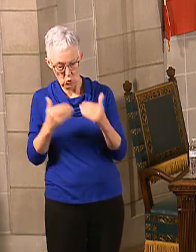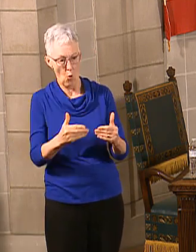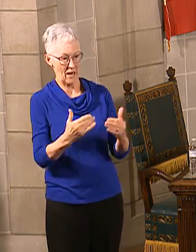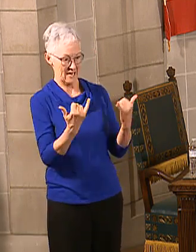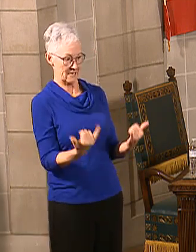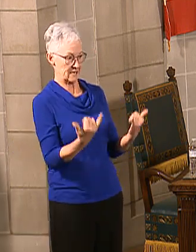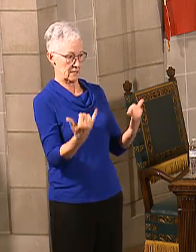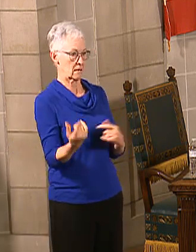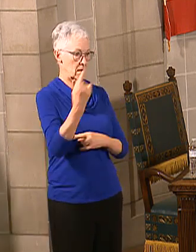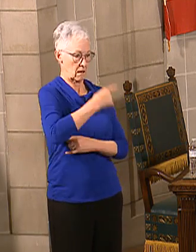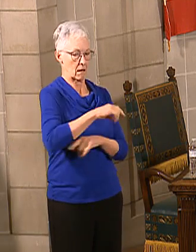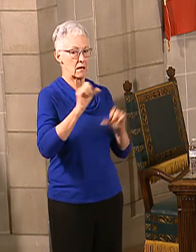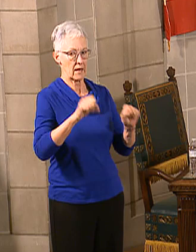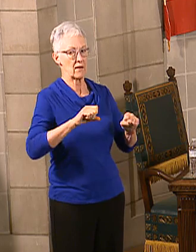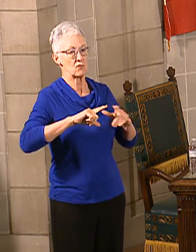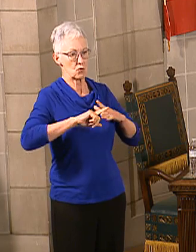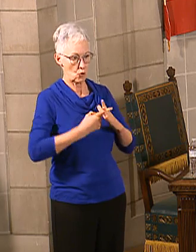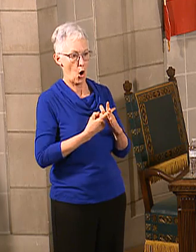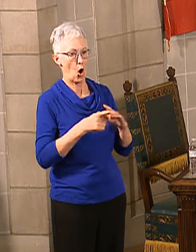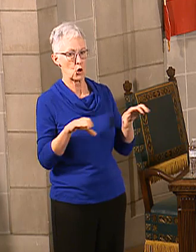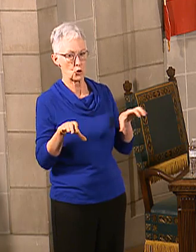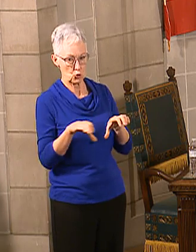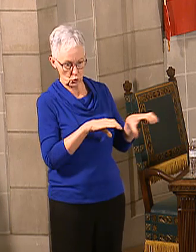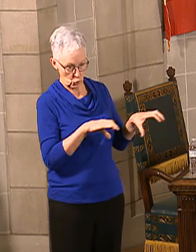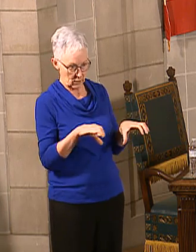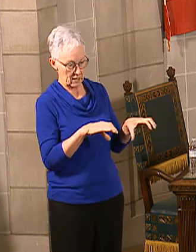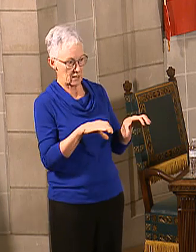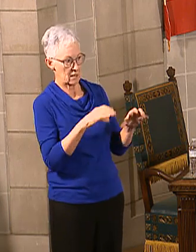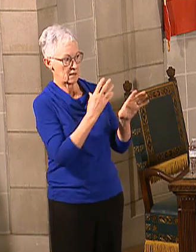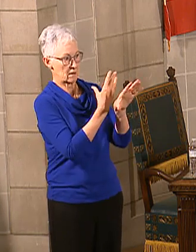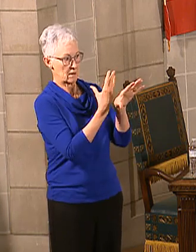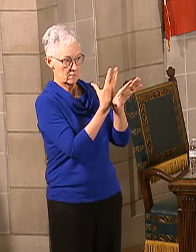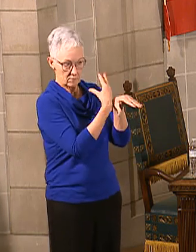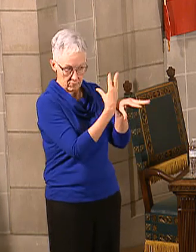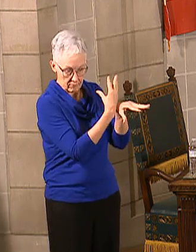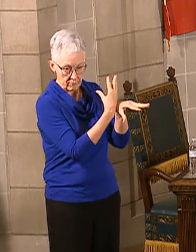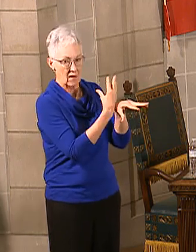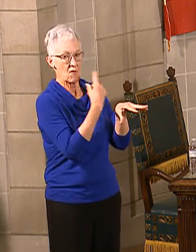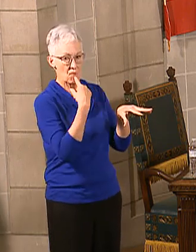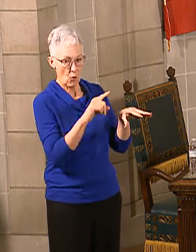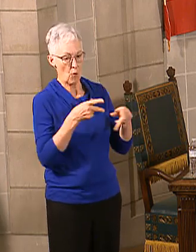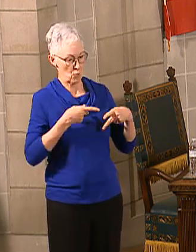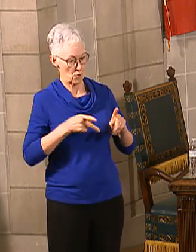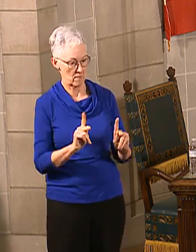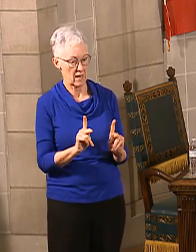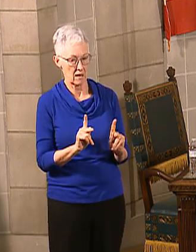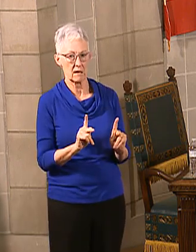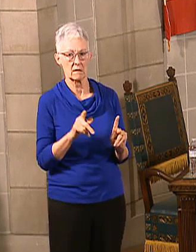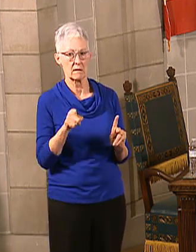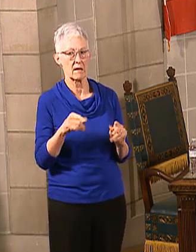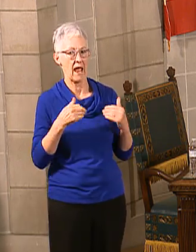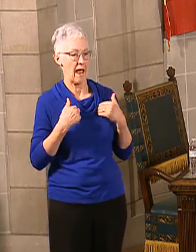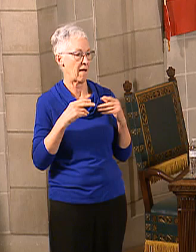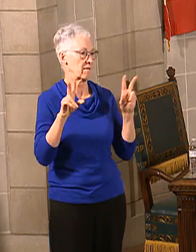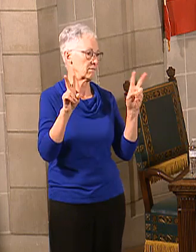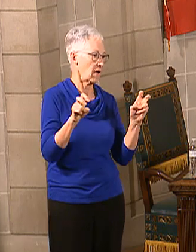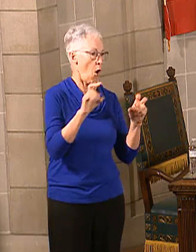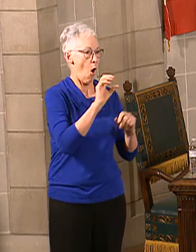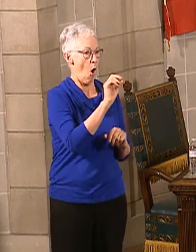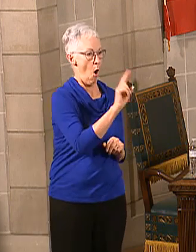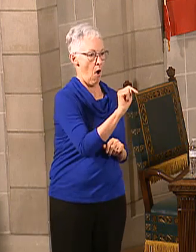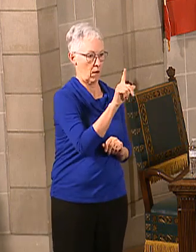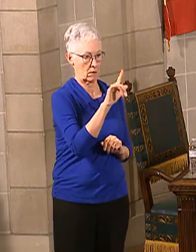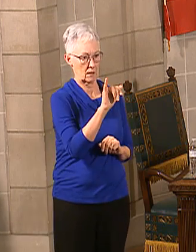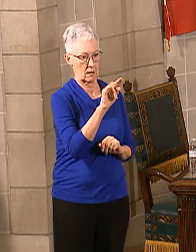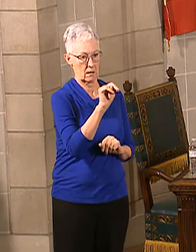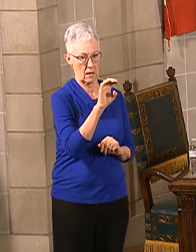all the other things in place. So we're not putting any limits on, like there were in the bill. We're waiving the statute that requires it to be done July 1st. It can be done immediately, subject